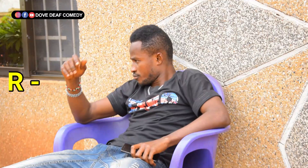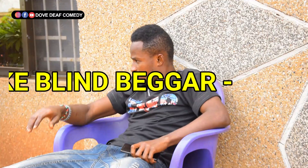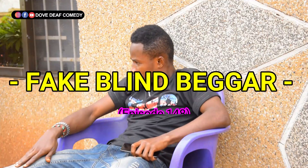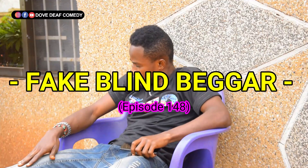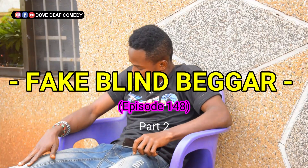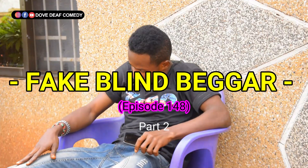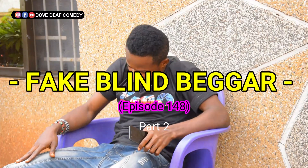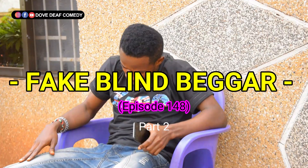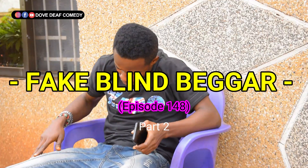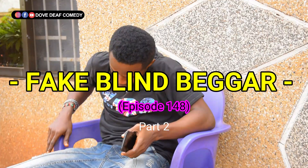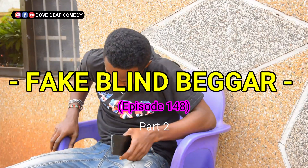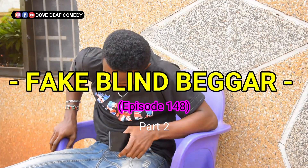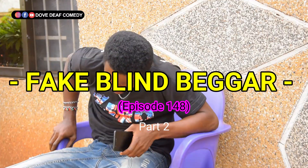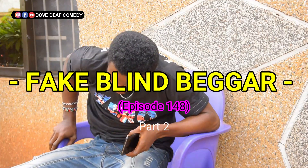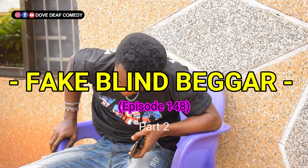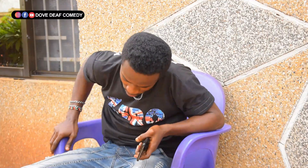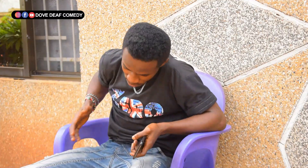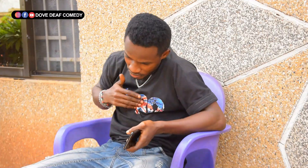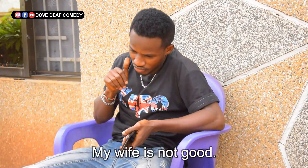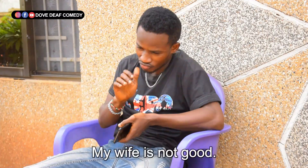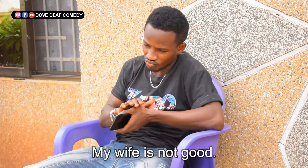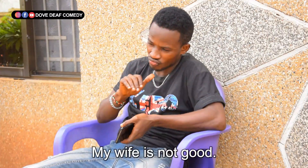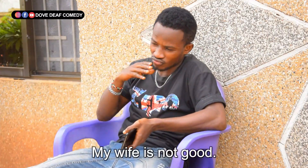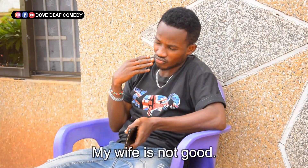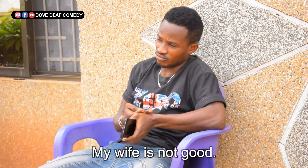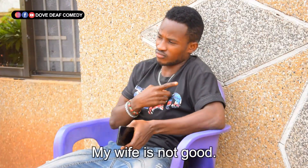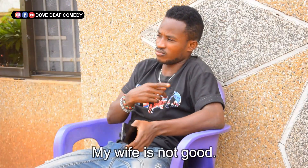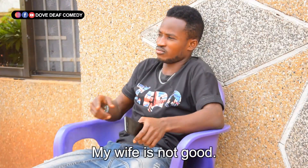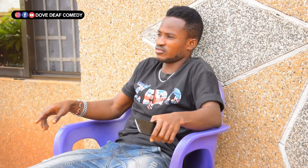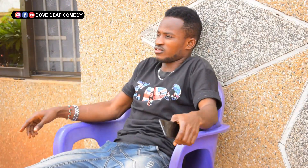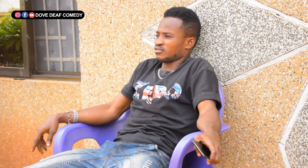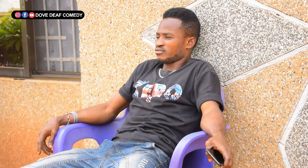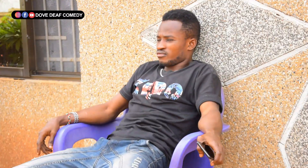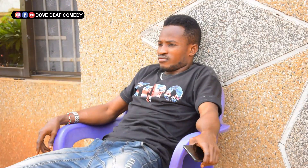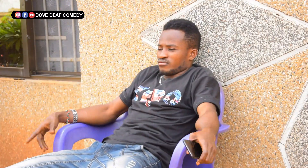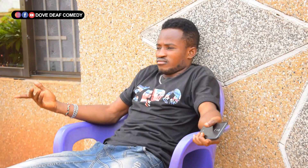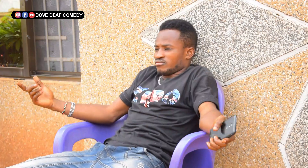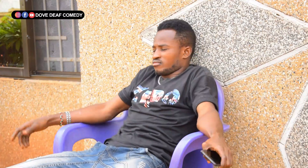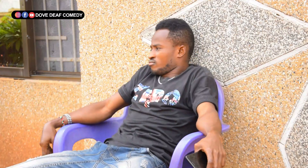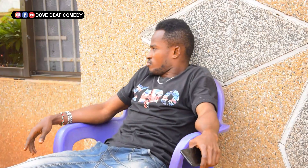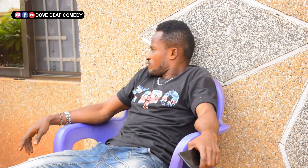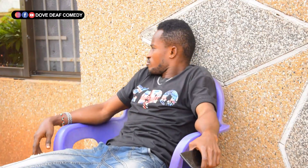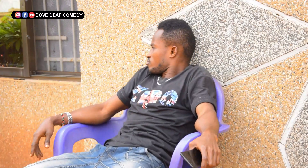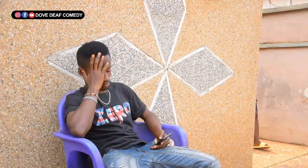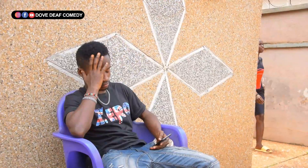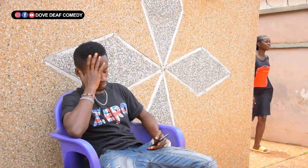Fake Blind Beggar Part 2, Episode 148. My wife is not good.